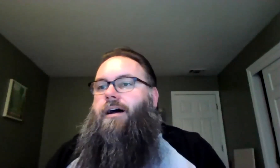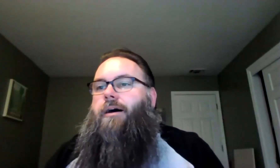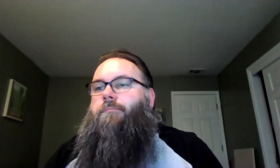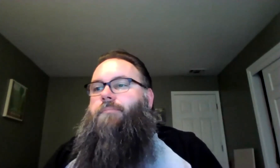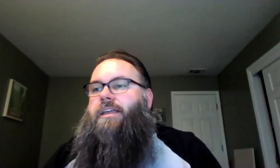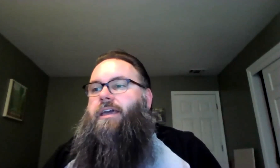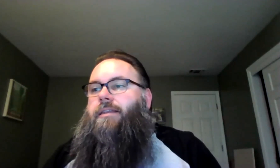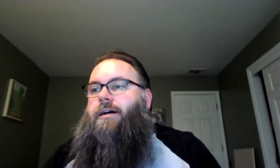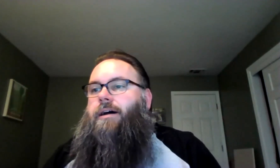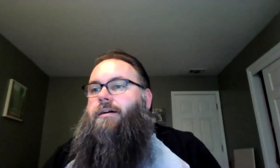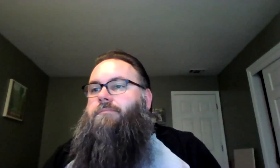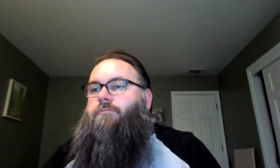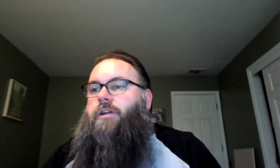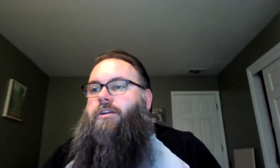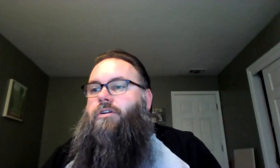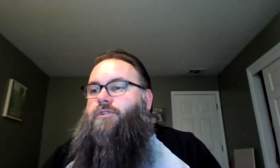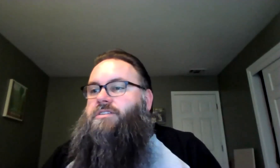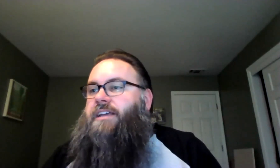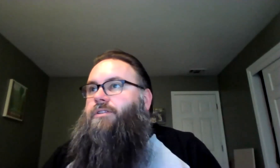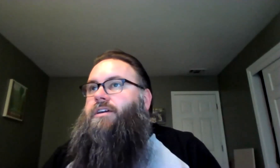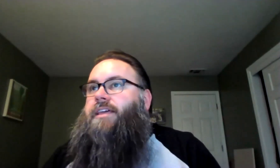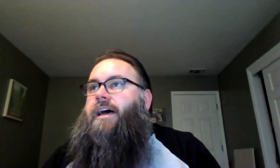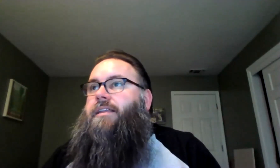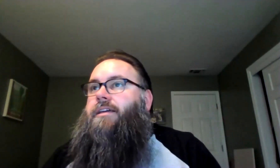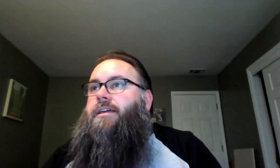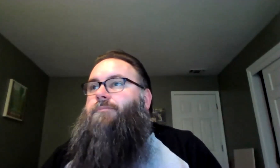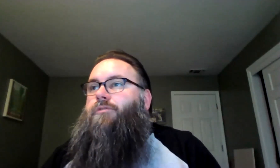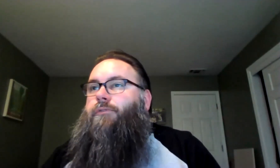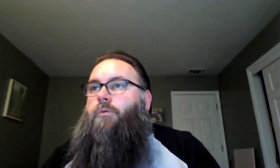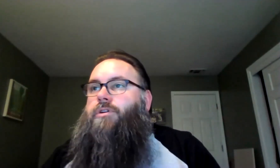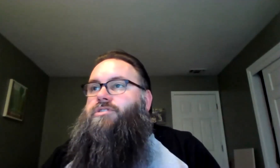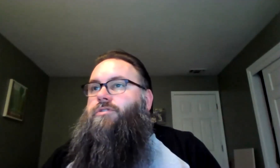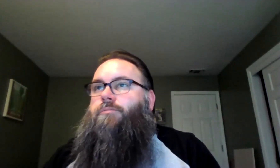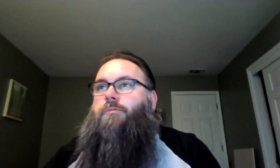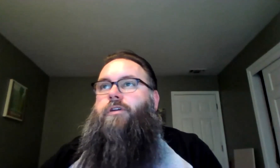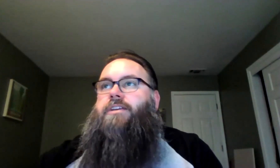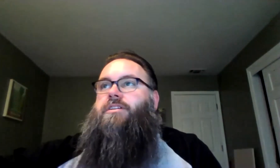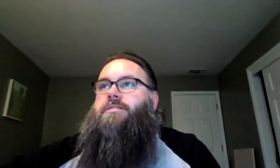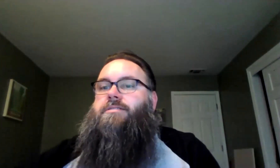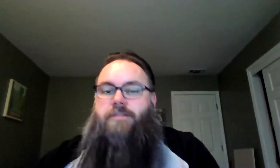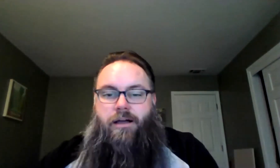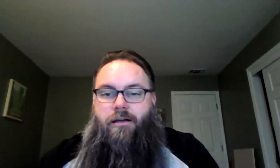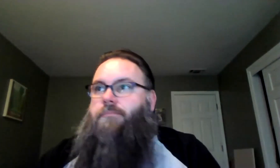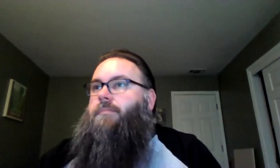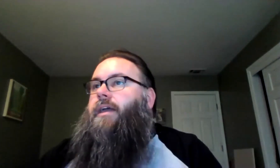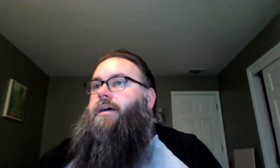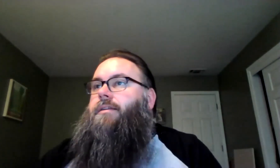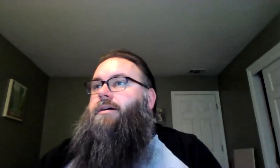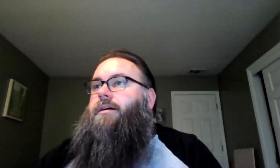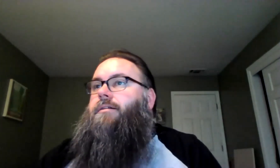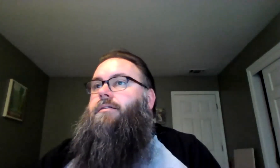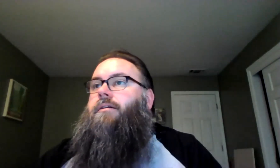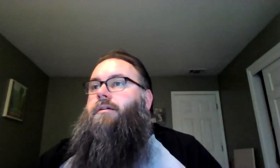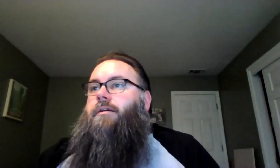done. But again, want to encourage folks to take a look at that. It moves forward to appropriations